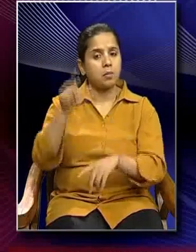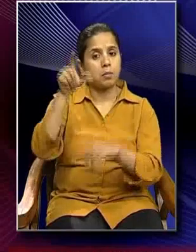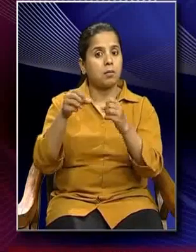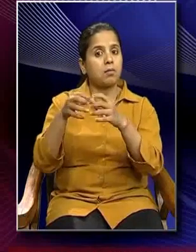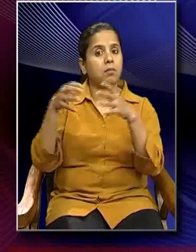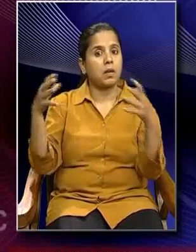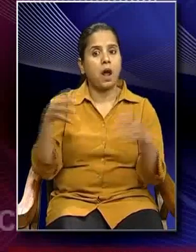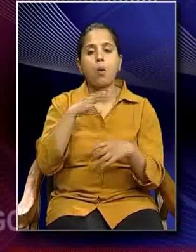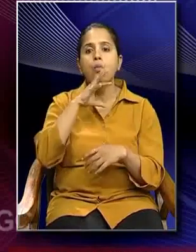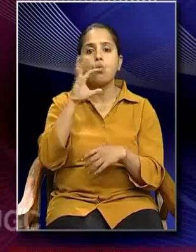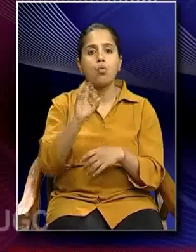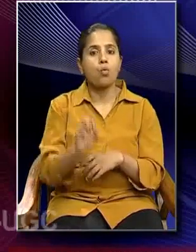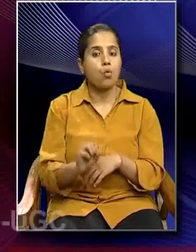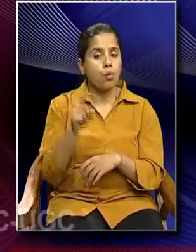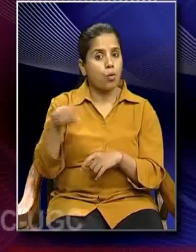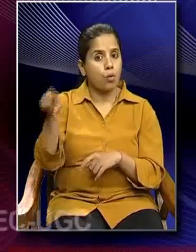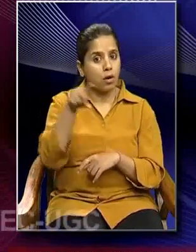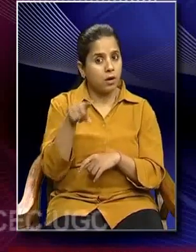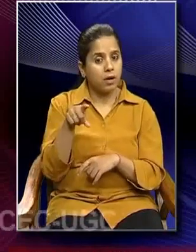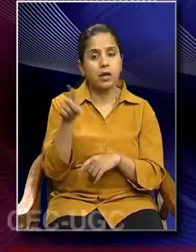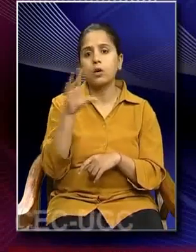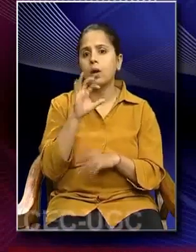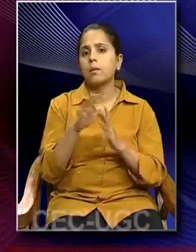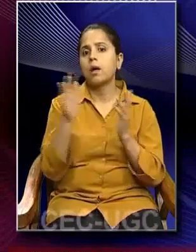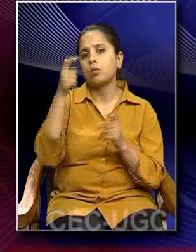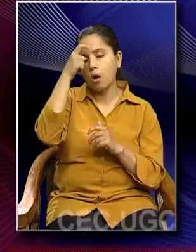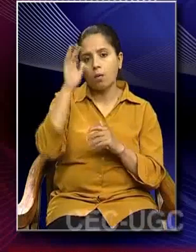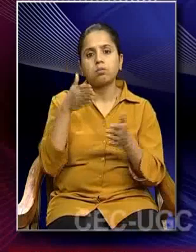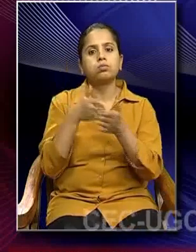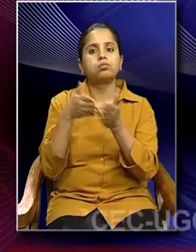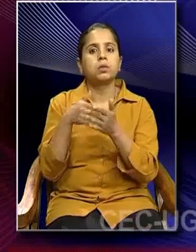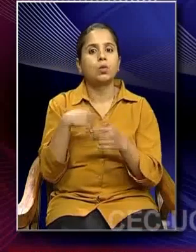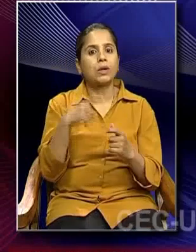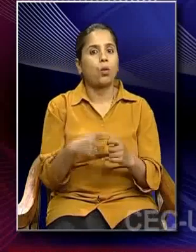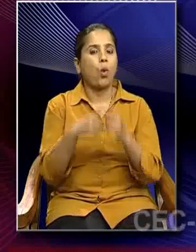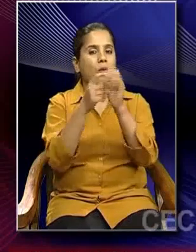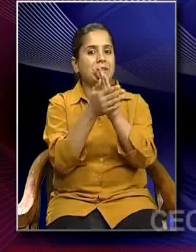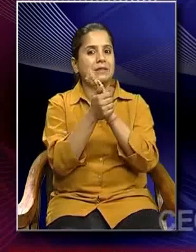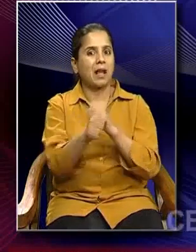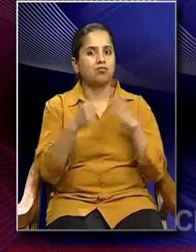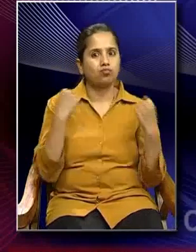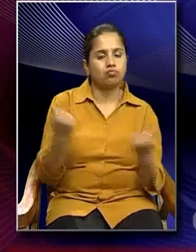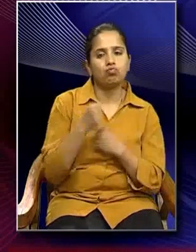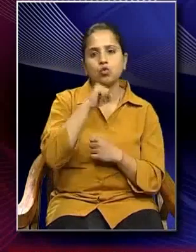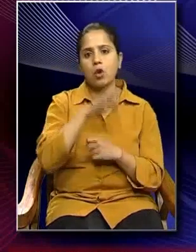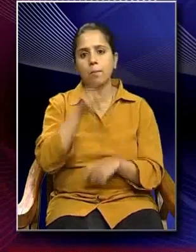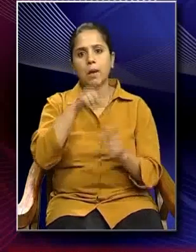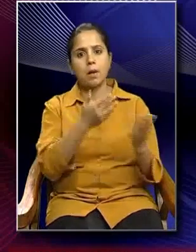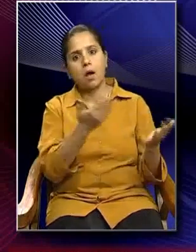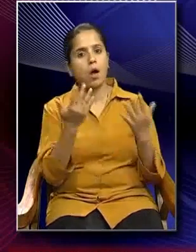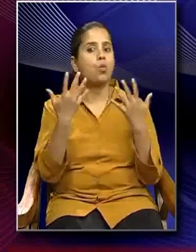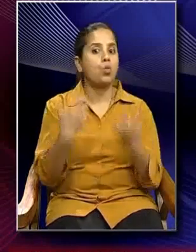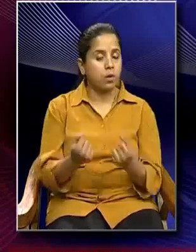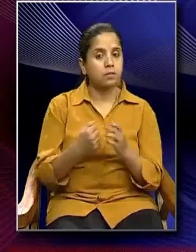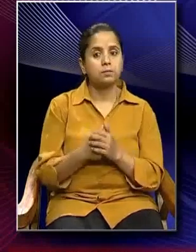population aging are actually facing the problem of qualified, skilled, energetic young labor force.